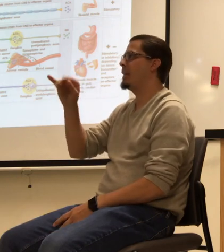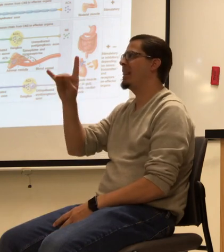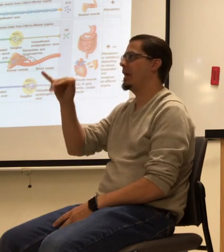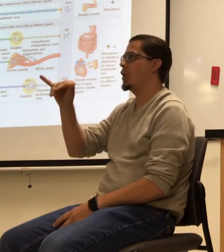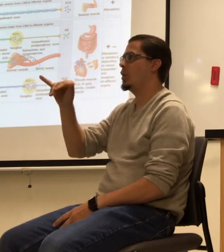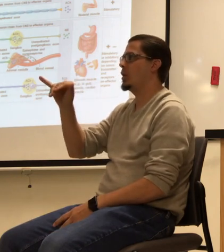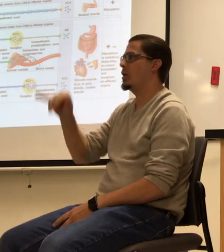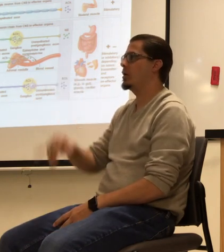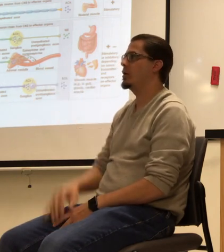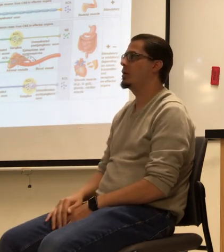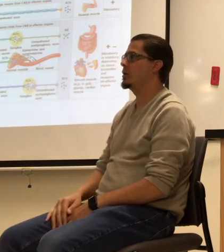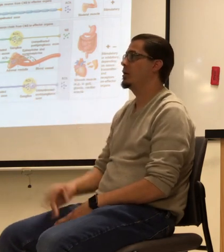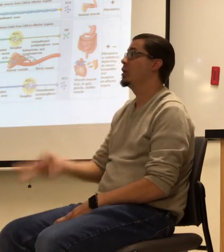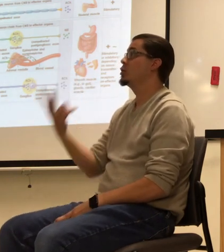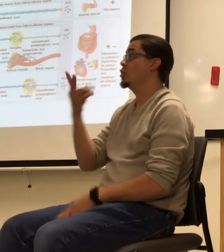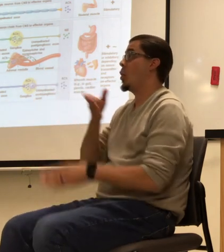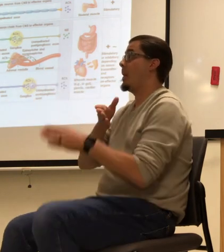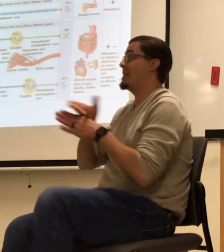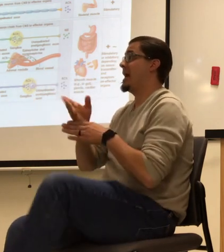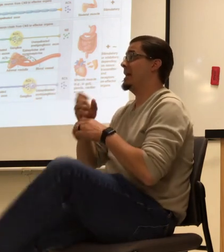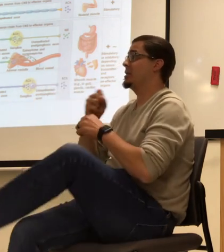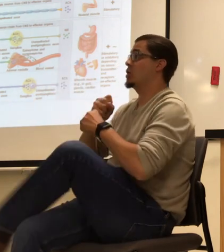The two chief secretions are